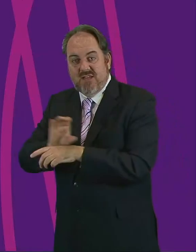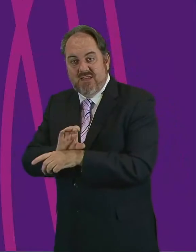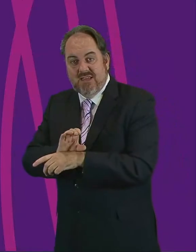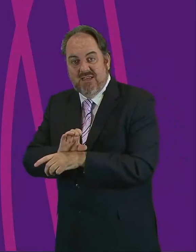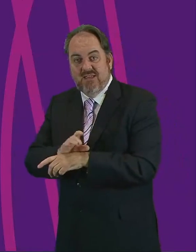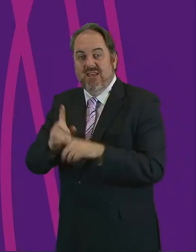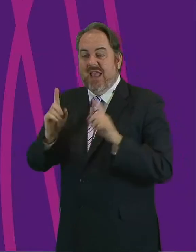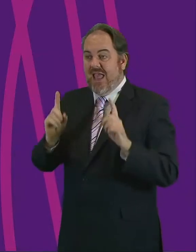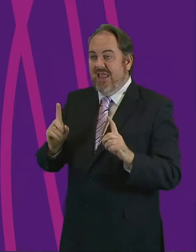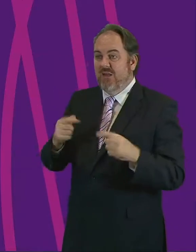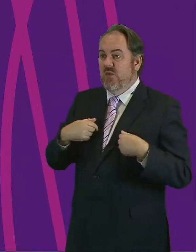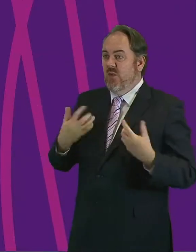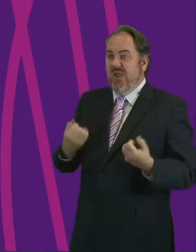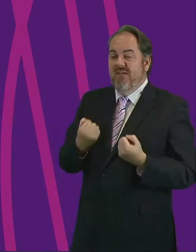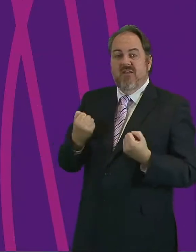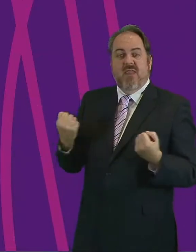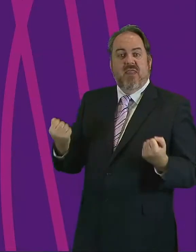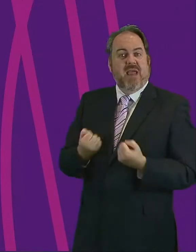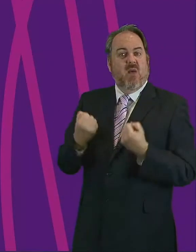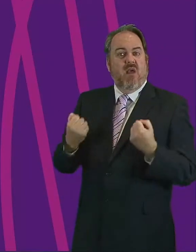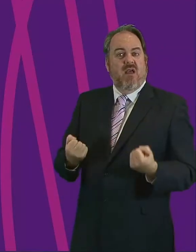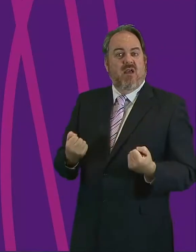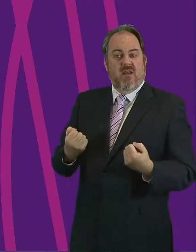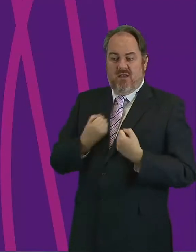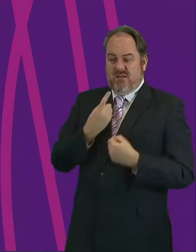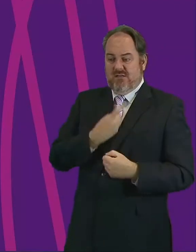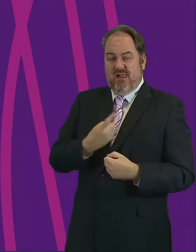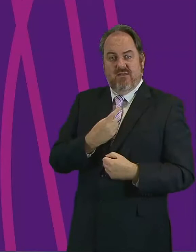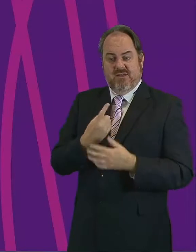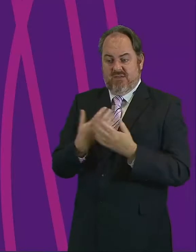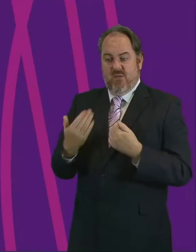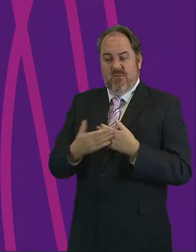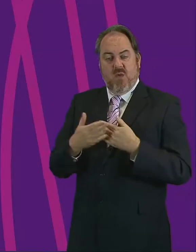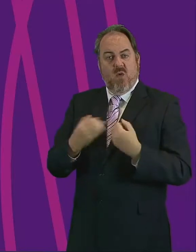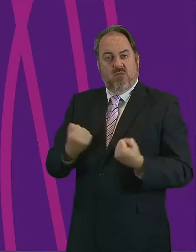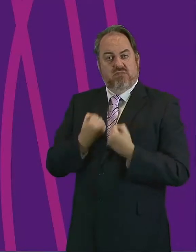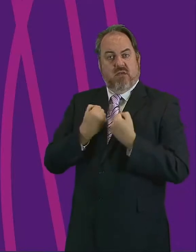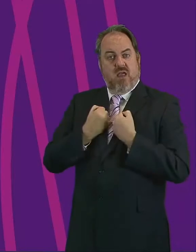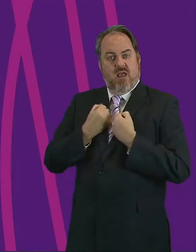relaxed fiscal powers. If we had both of those, then we would be able to go even further.